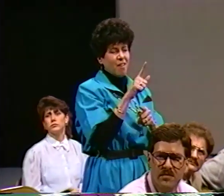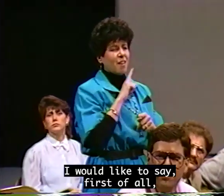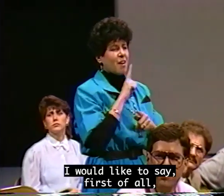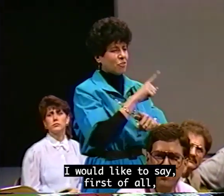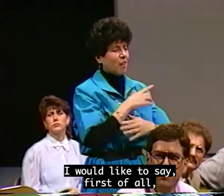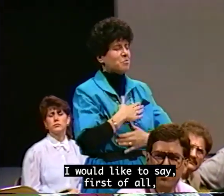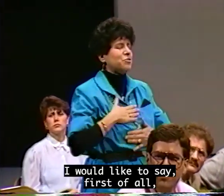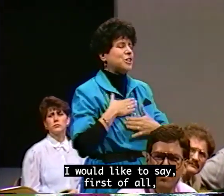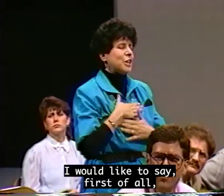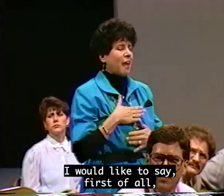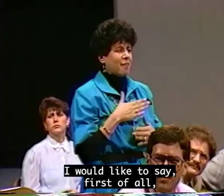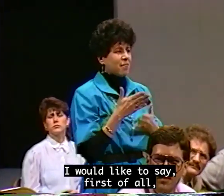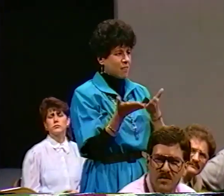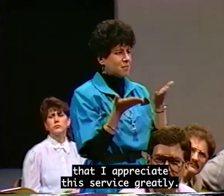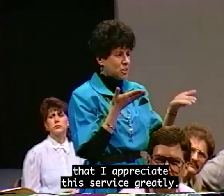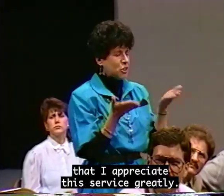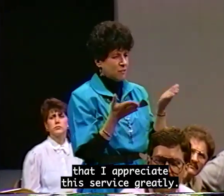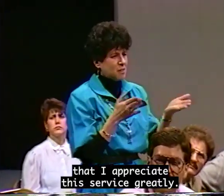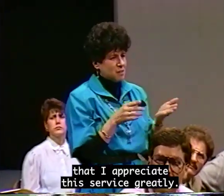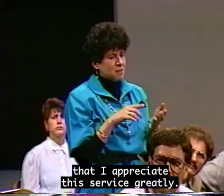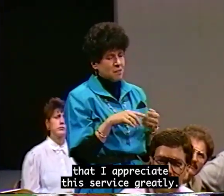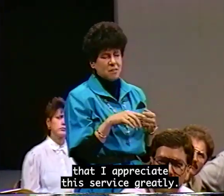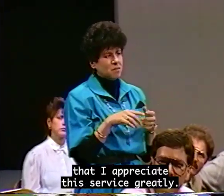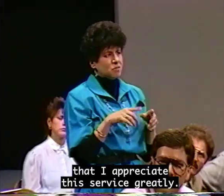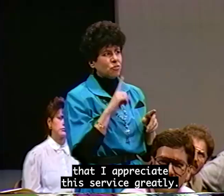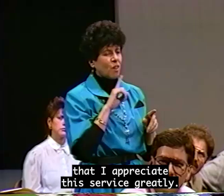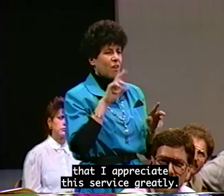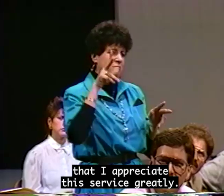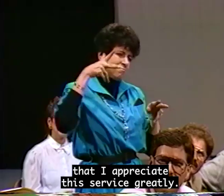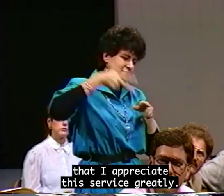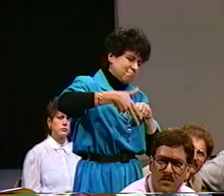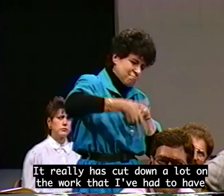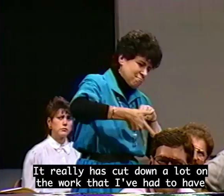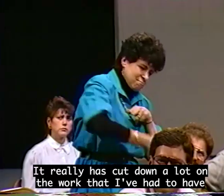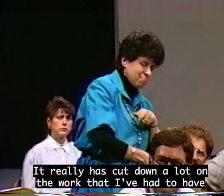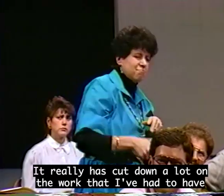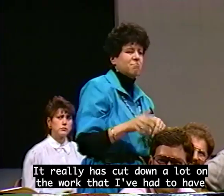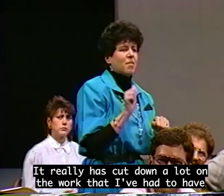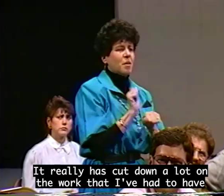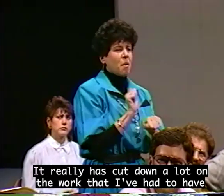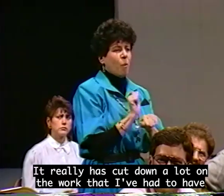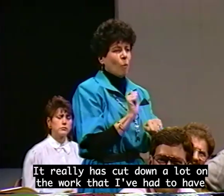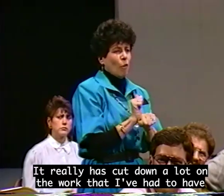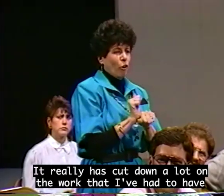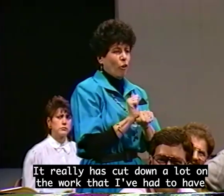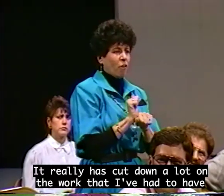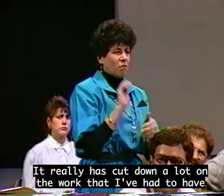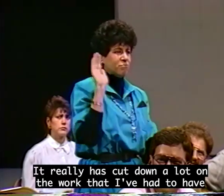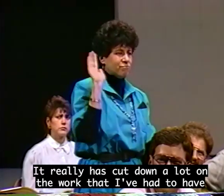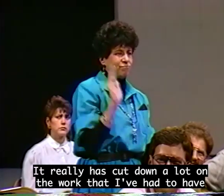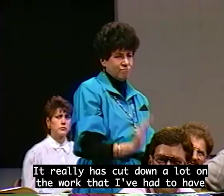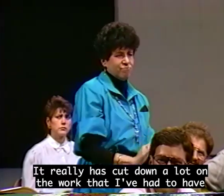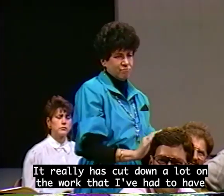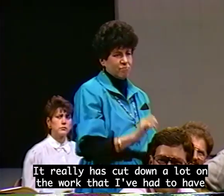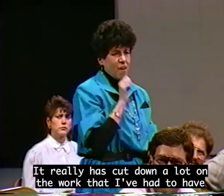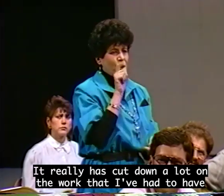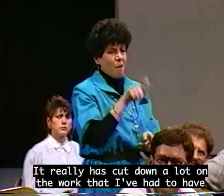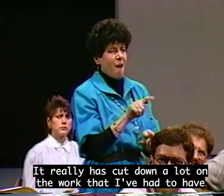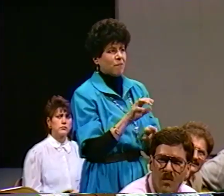I would like to say, first of all, that I appreciate this service greatly. It really has cut down a lot on the work that I've